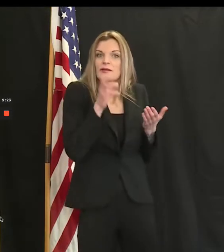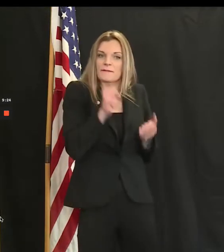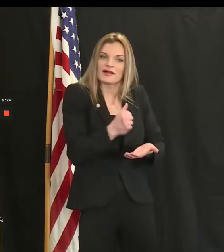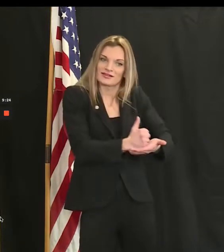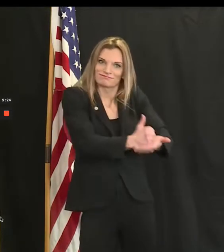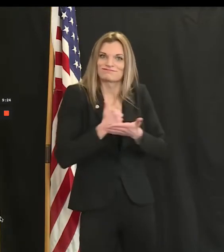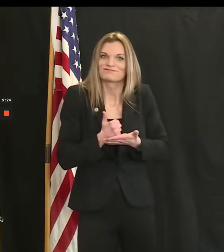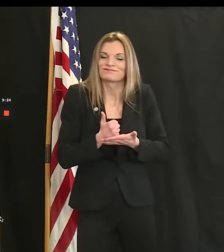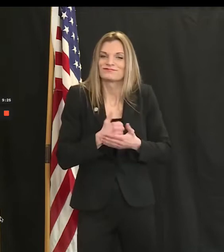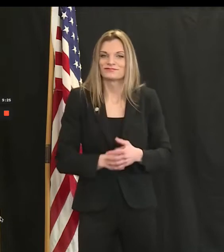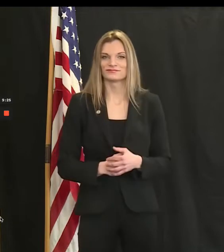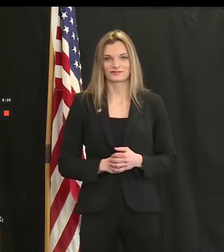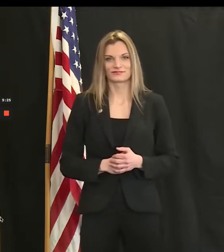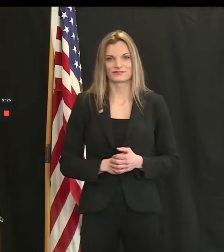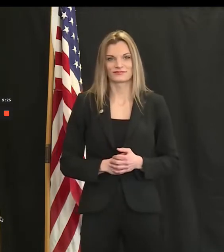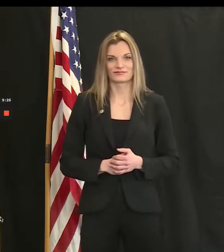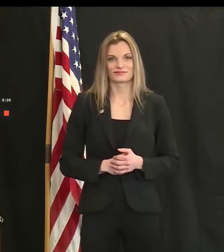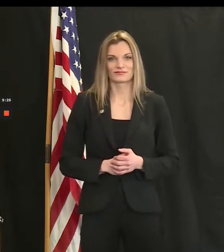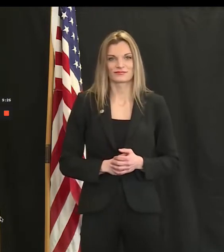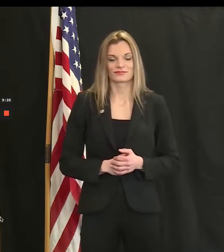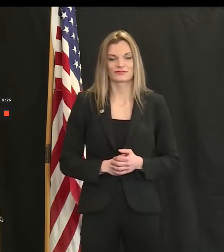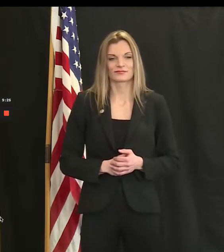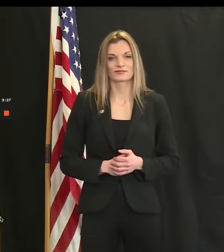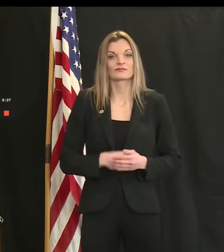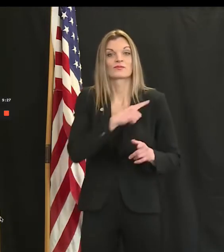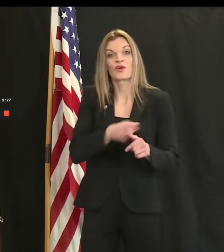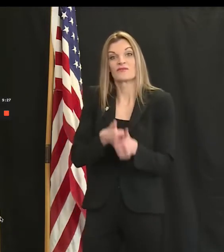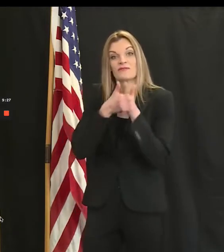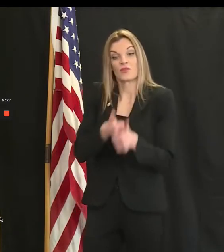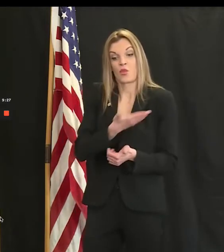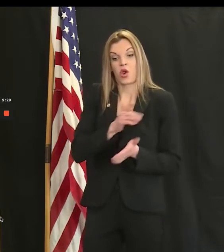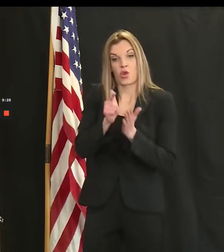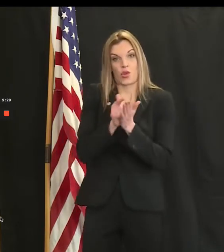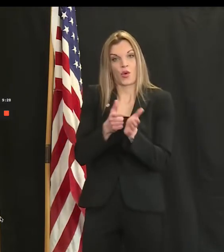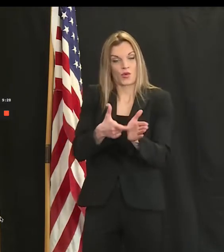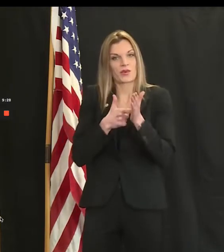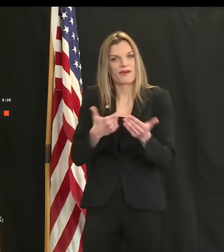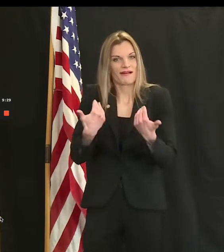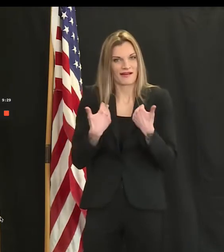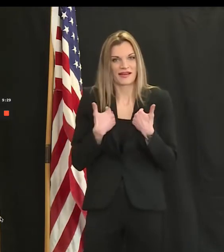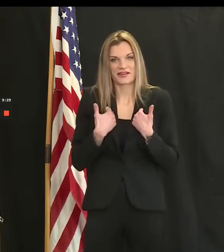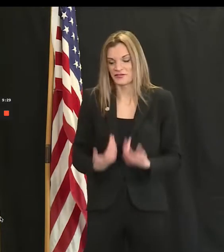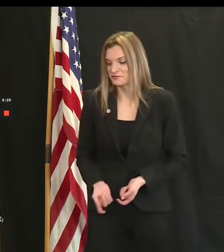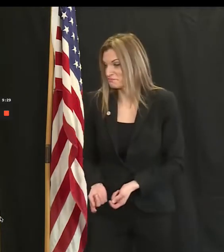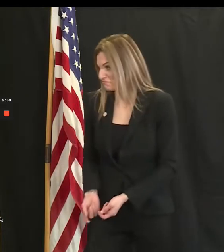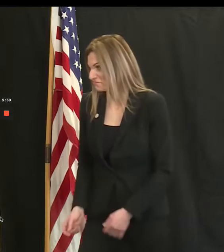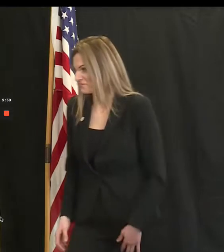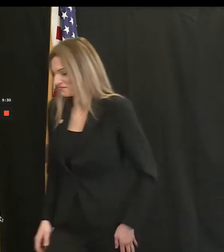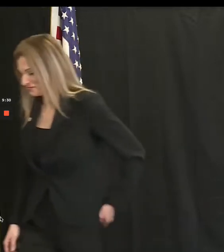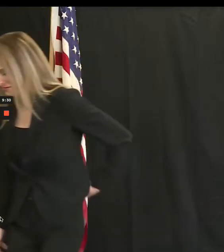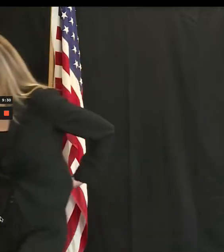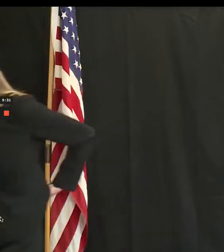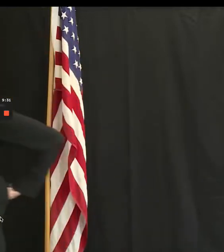possible. But we were also bound by the statutory requirements, the statutory secrecy provisions of the grand jury